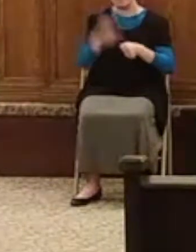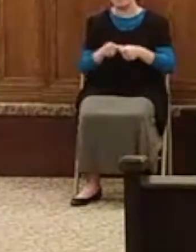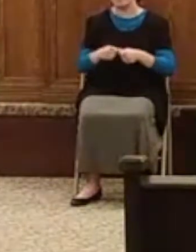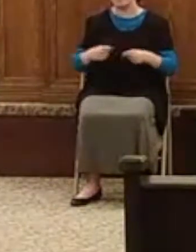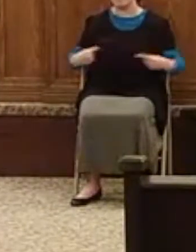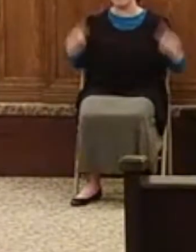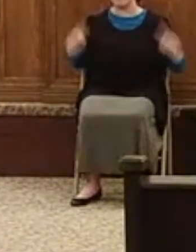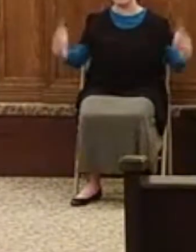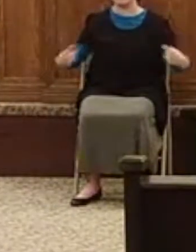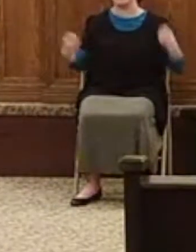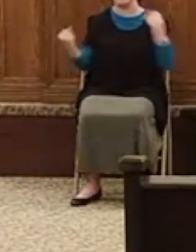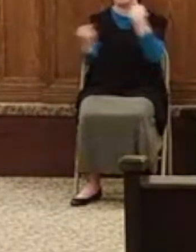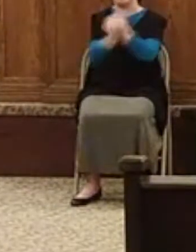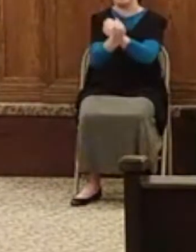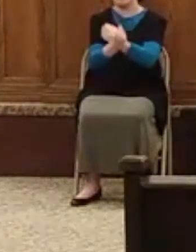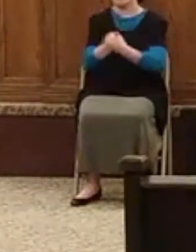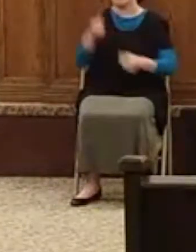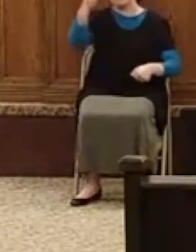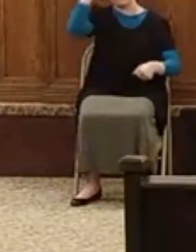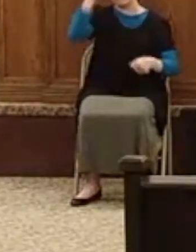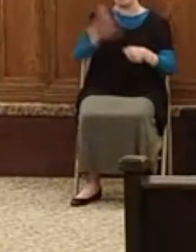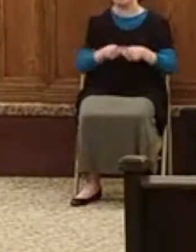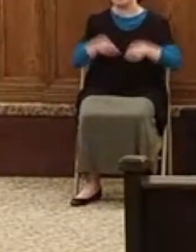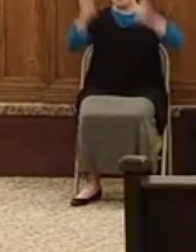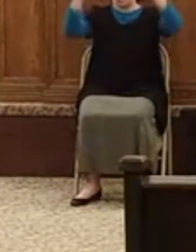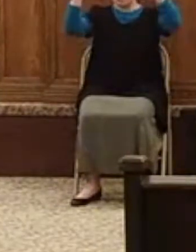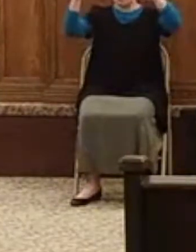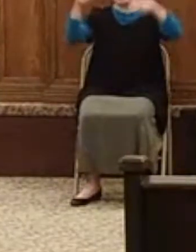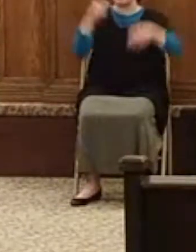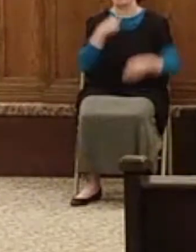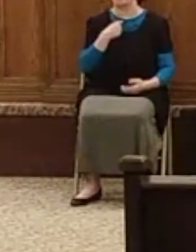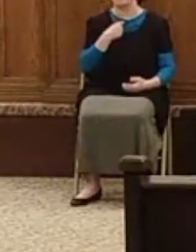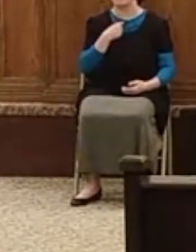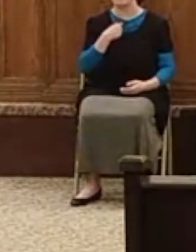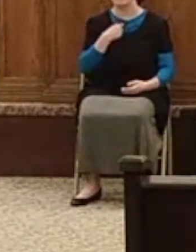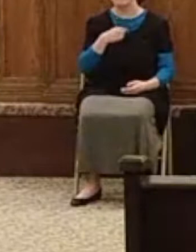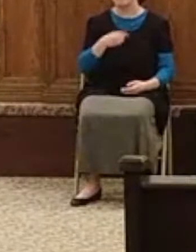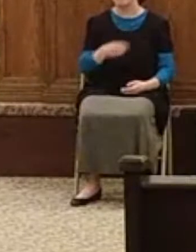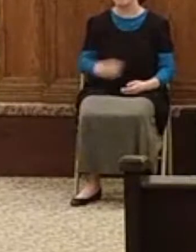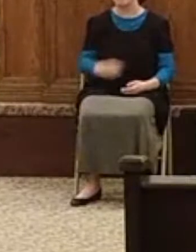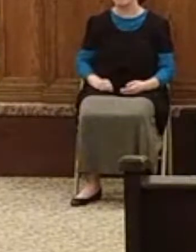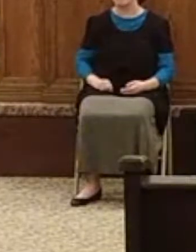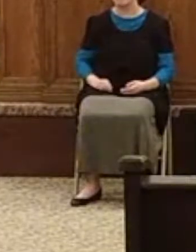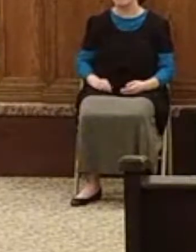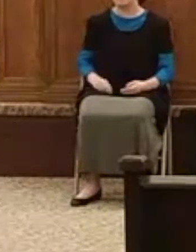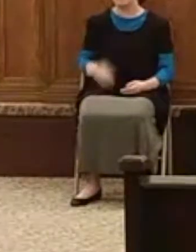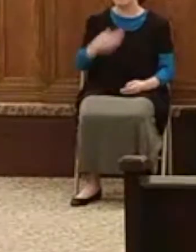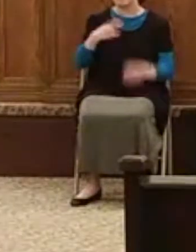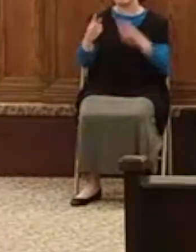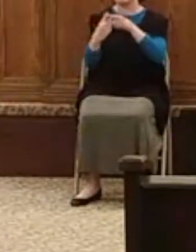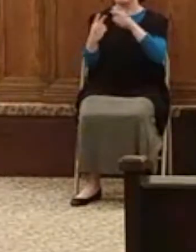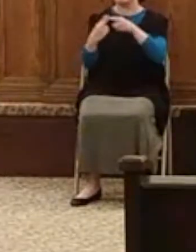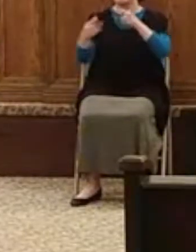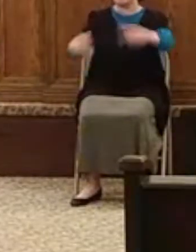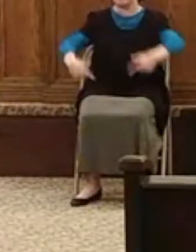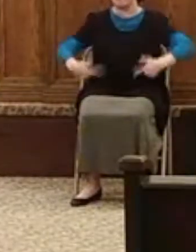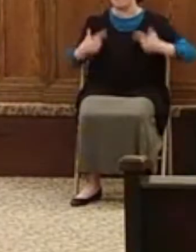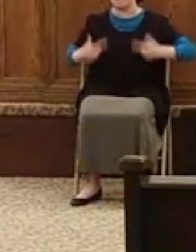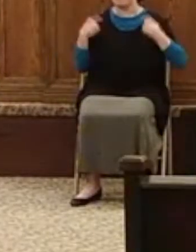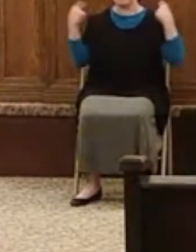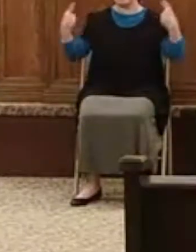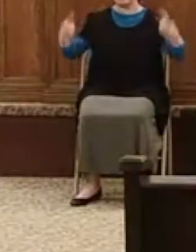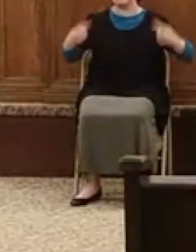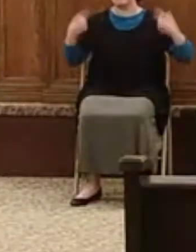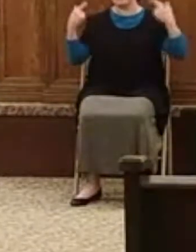remember the sin that had me bound. I remember how lost I was. It was my decision to live